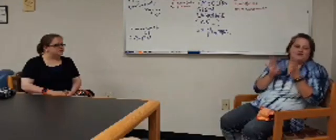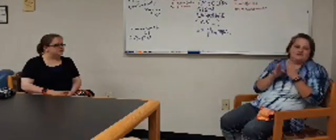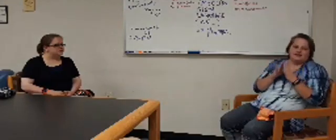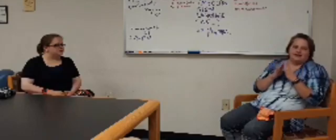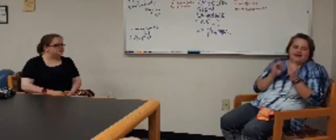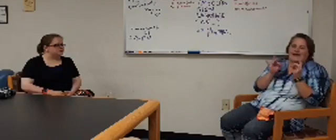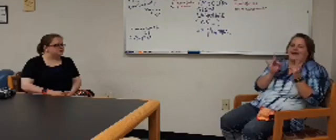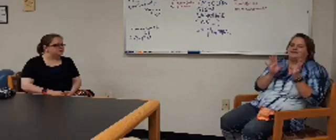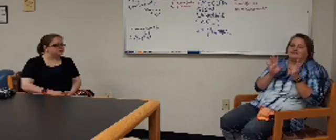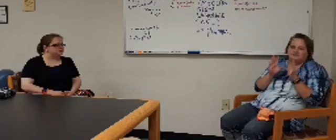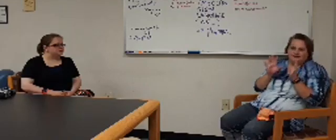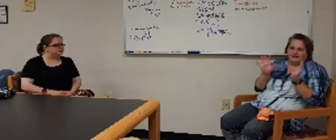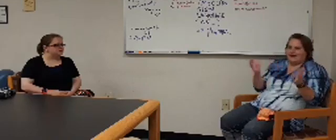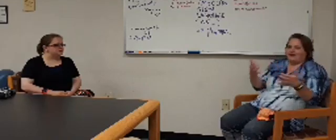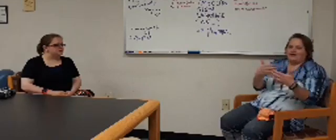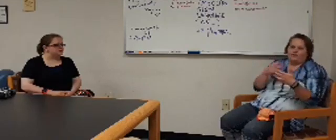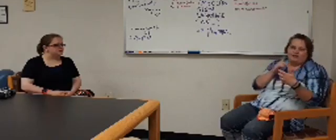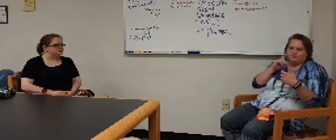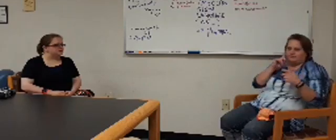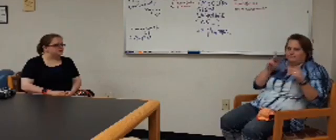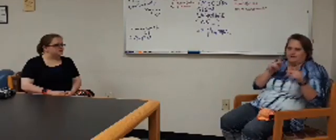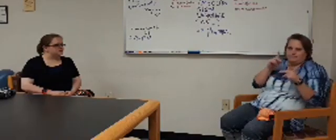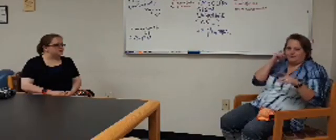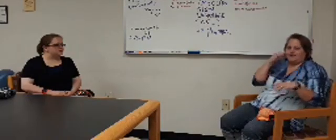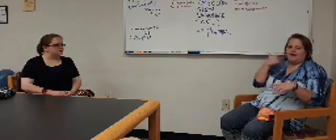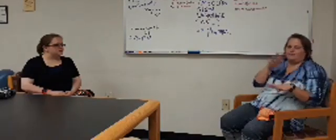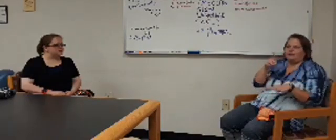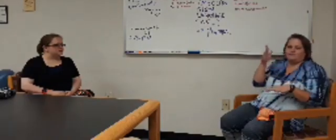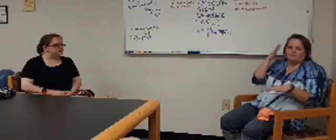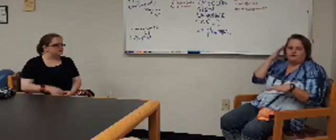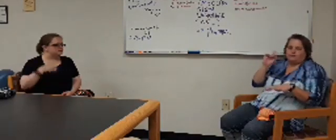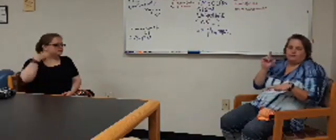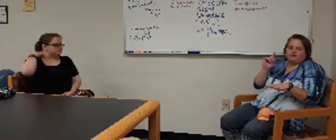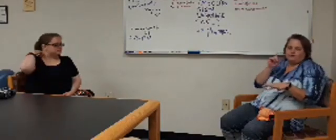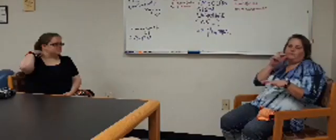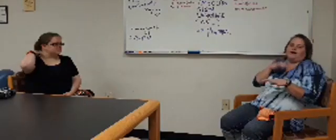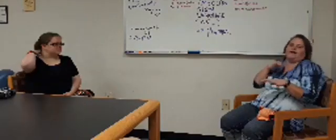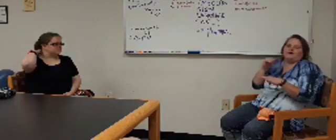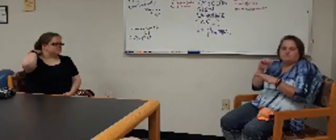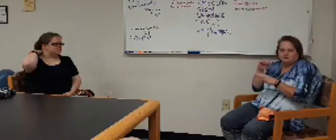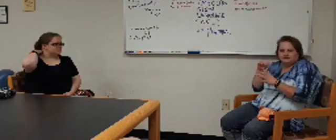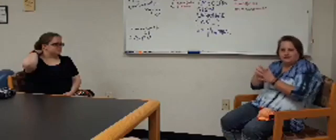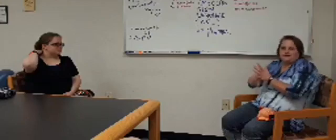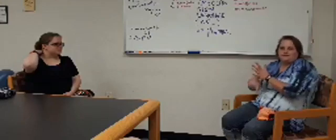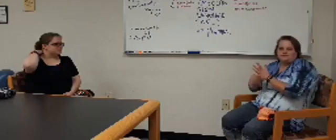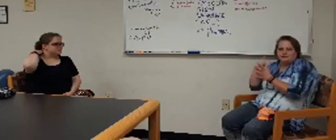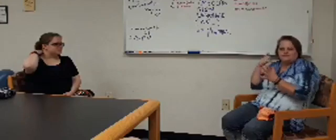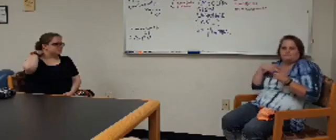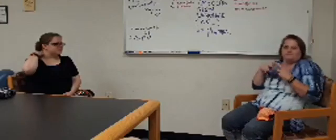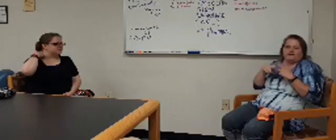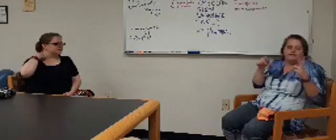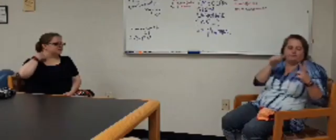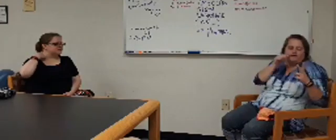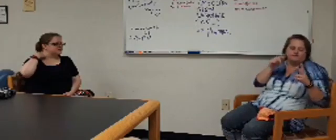city. I hate getting around with the people because I don't want them to know who I am detailed because I'm a very private person.